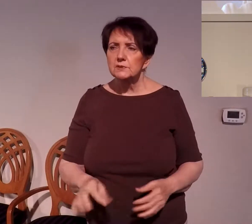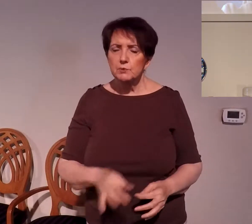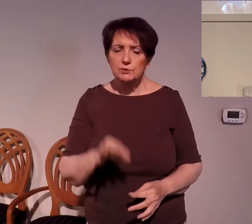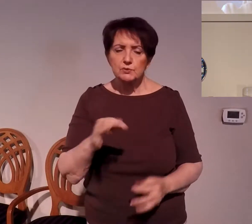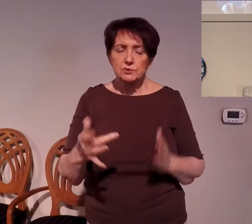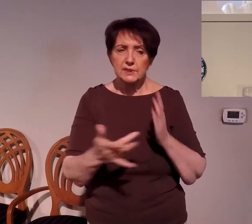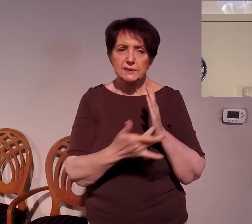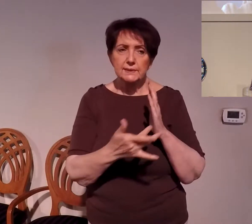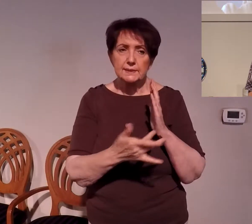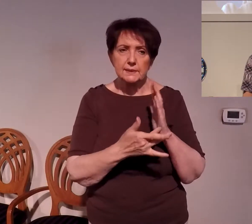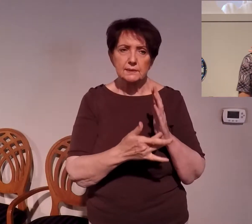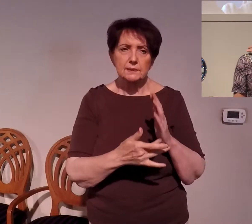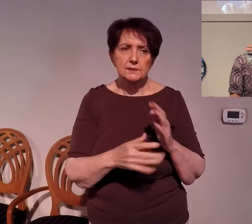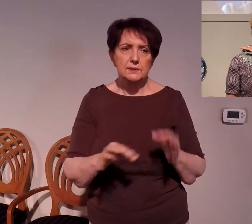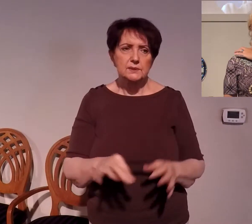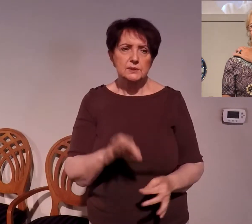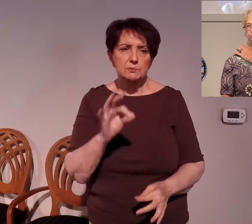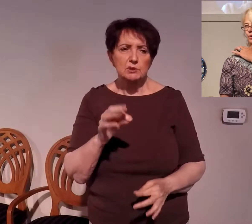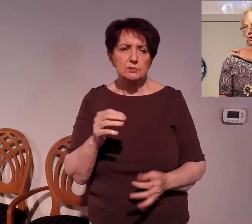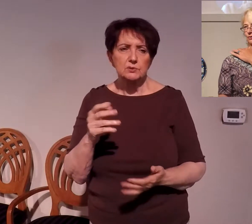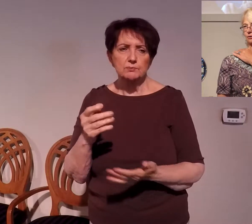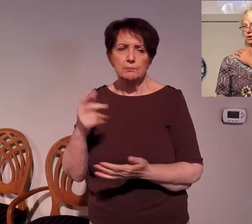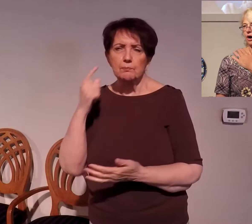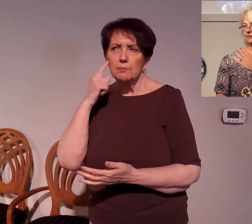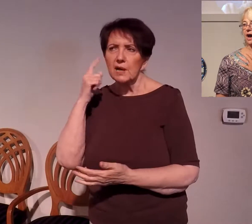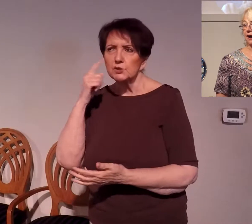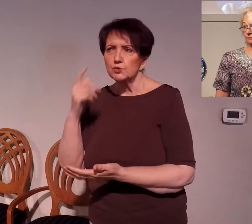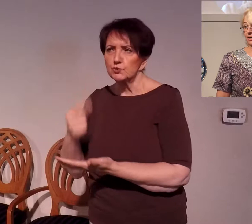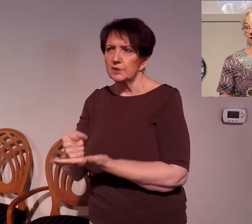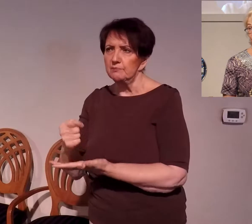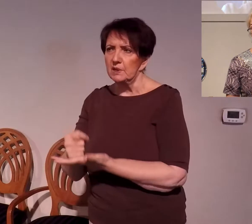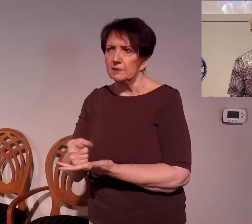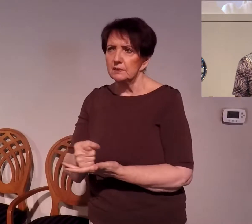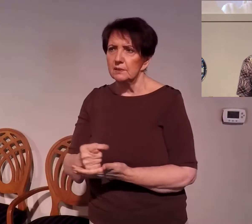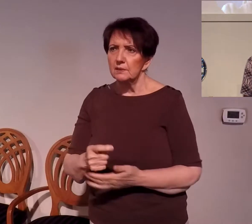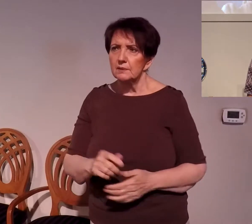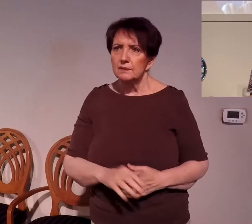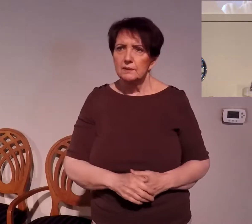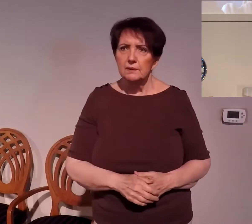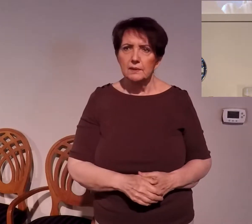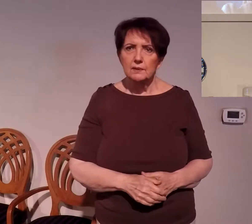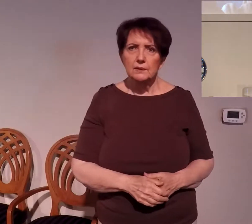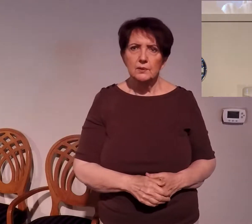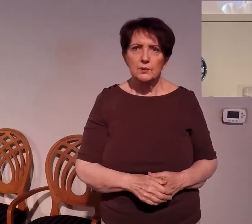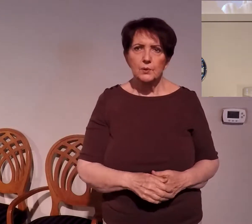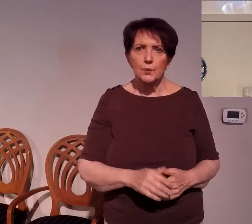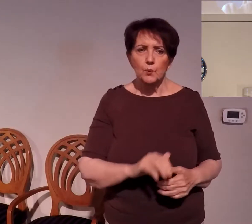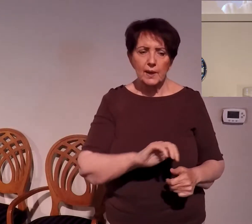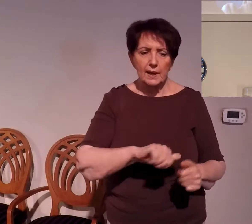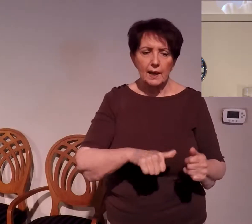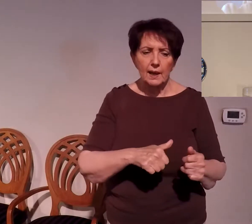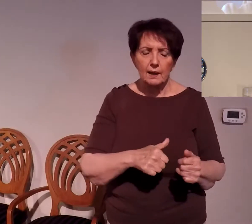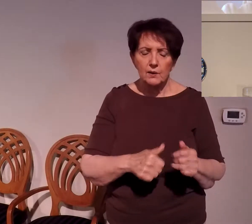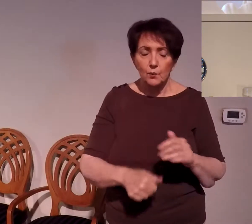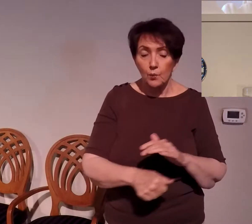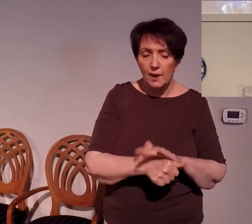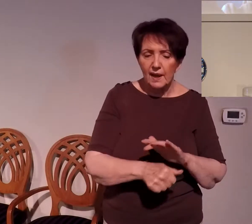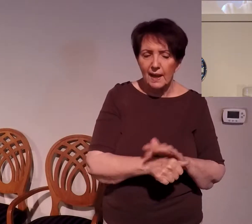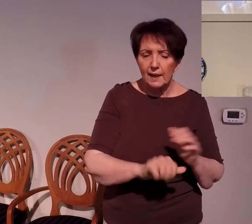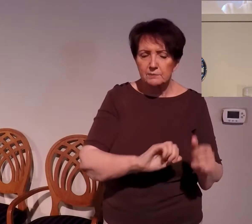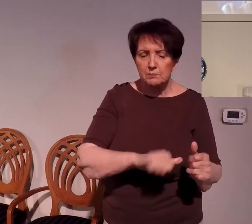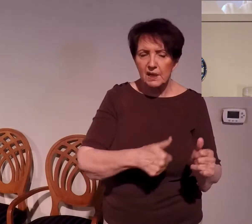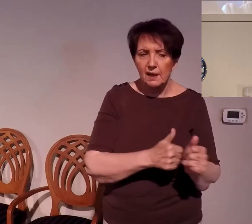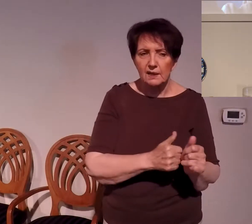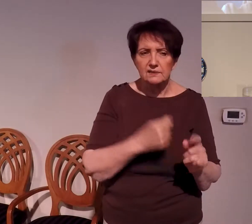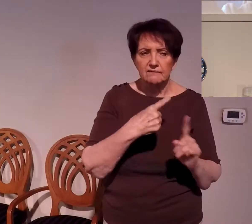Spiritual mind treatment. And it's such a weird word that we often hide behind the word affirmative prayer. We think that that's a little bit easier to get a